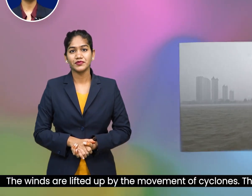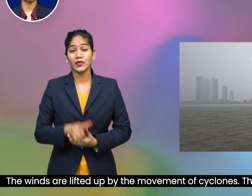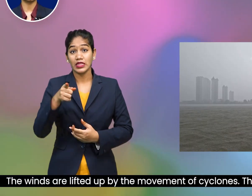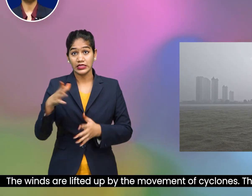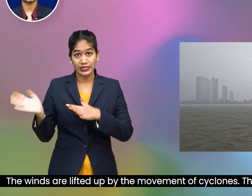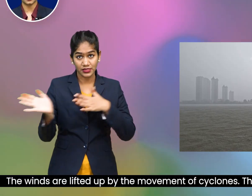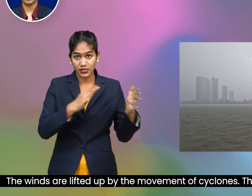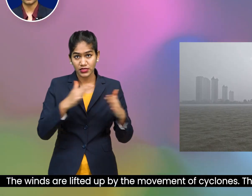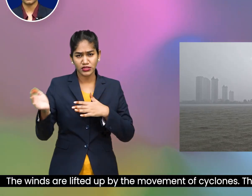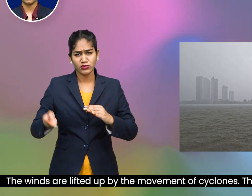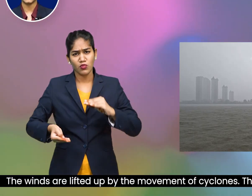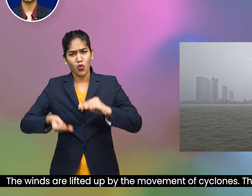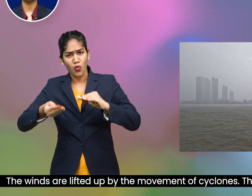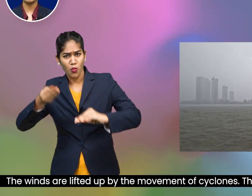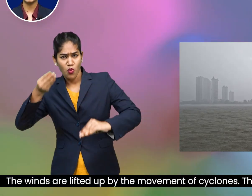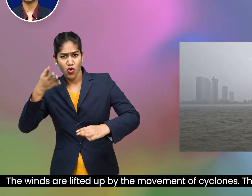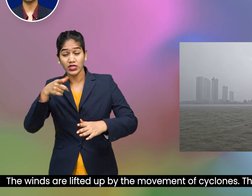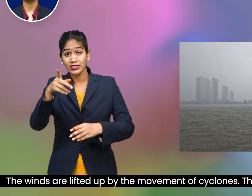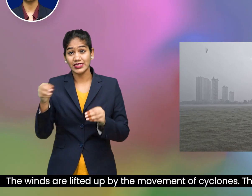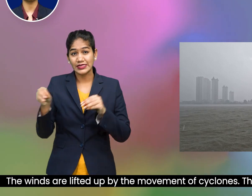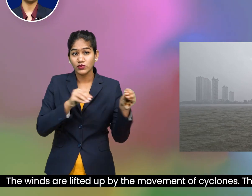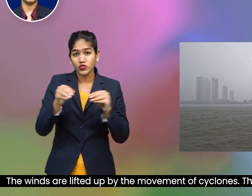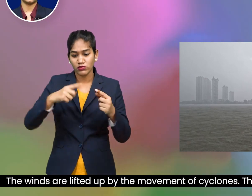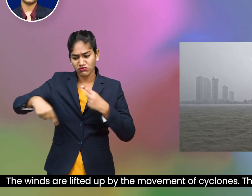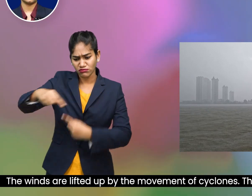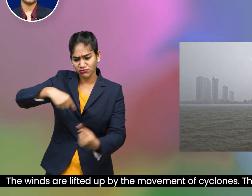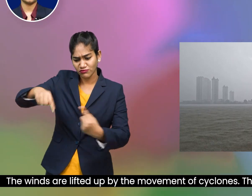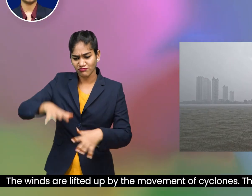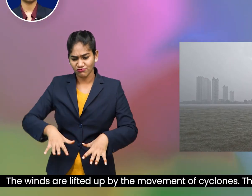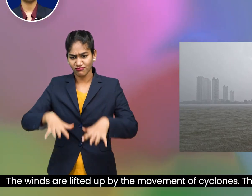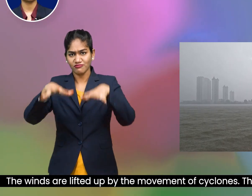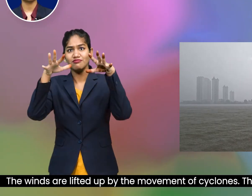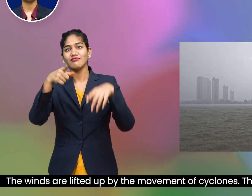The winds are lifted up by the movement of cyclones.